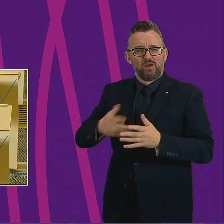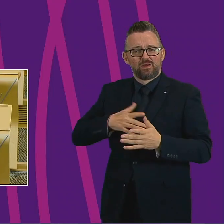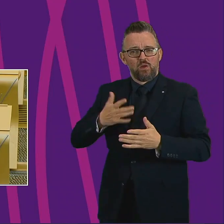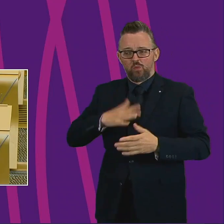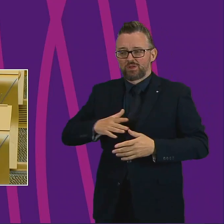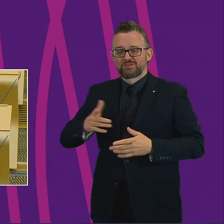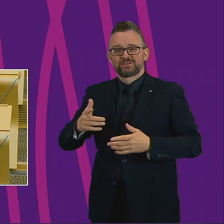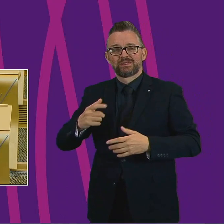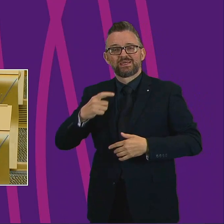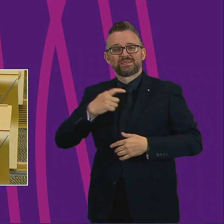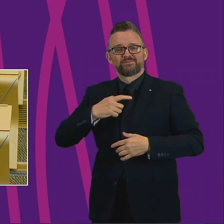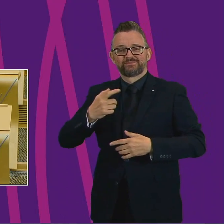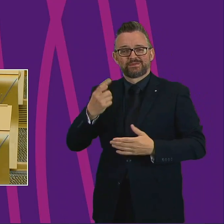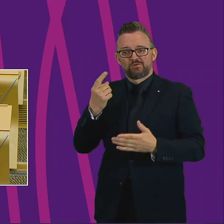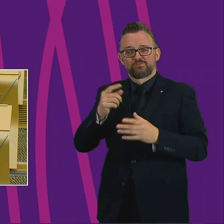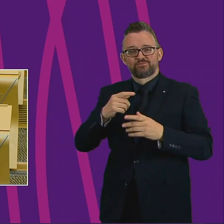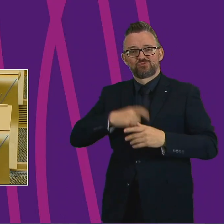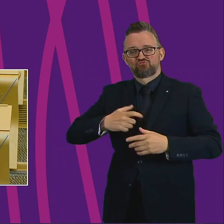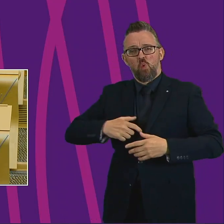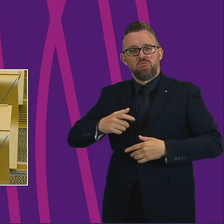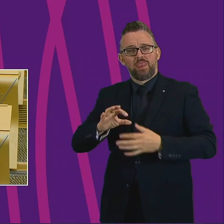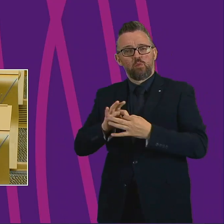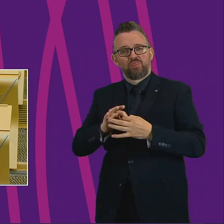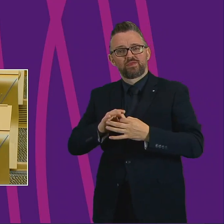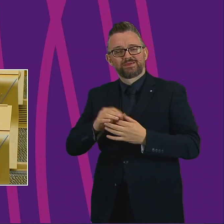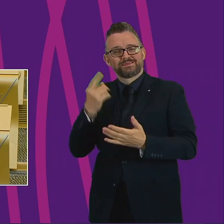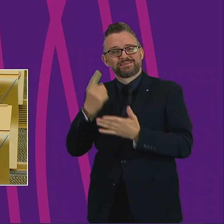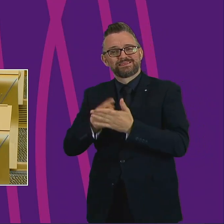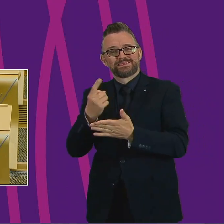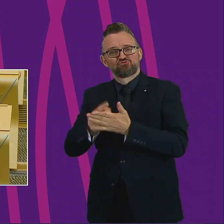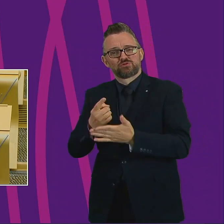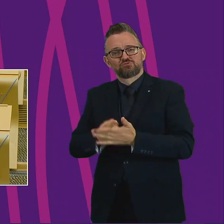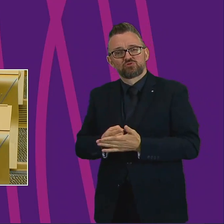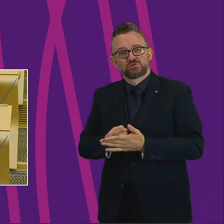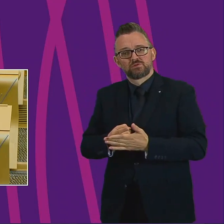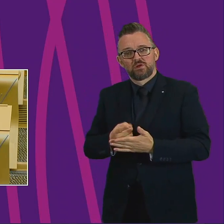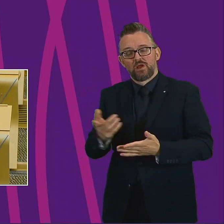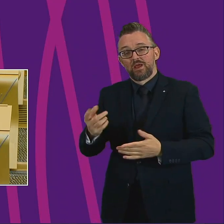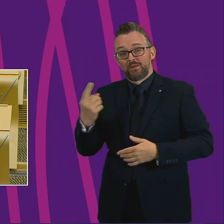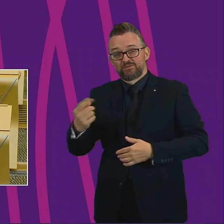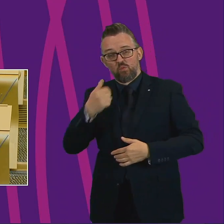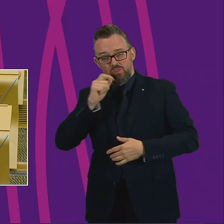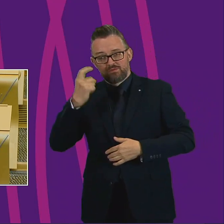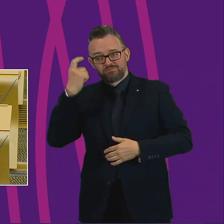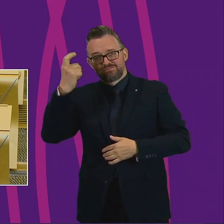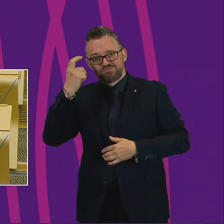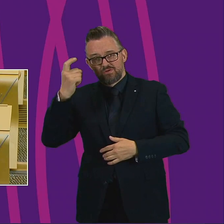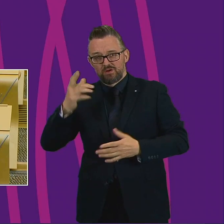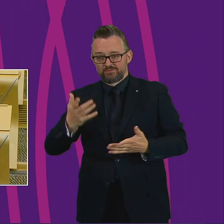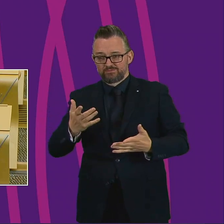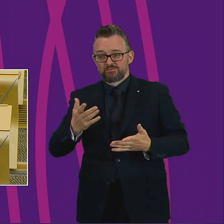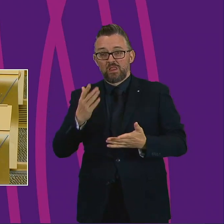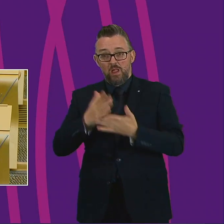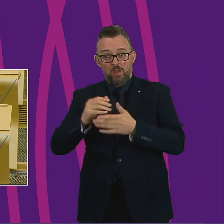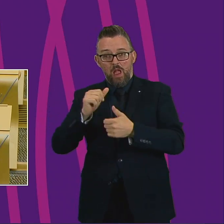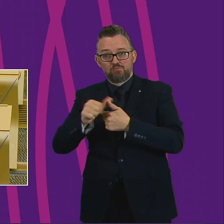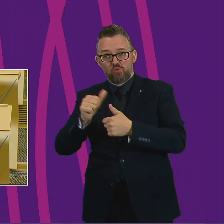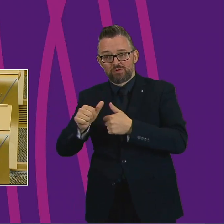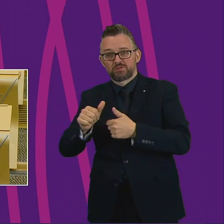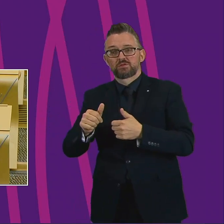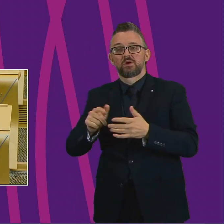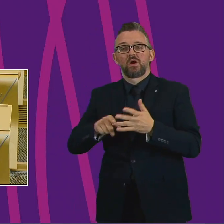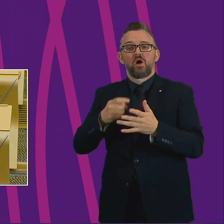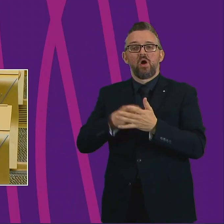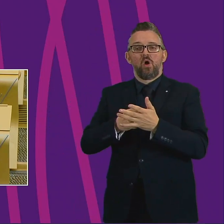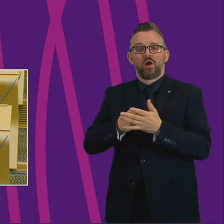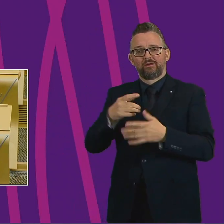and decision-making of government, where he thinks that has been, and concludes whether or not he thinks that has been appropriate or whether he thinks